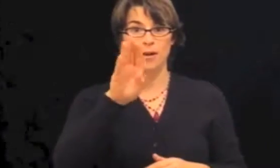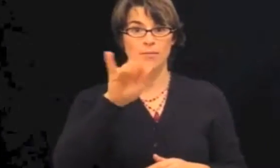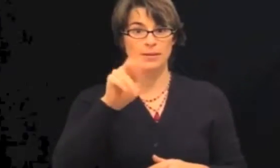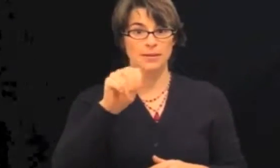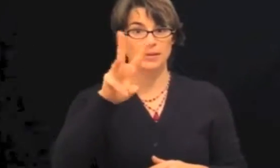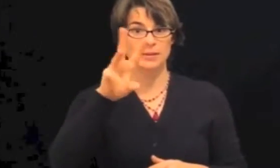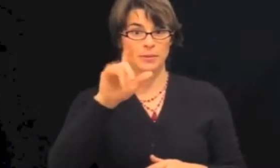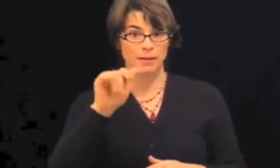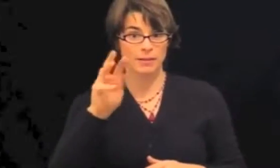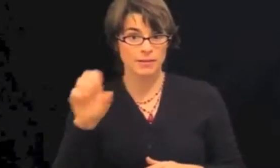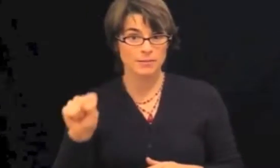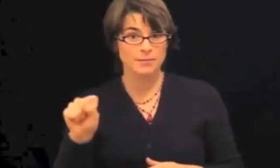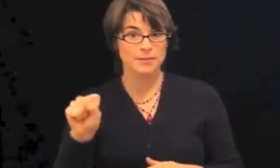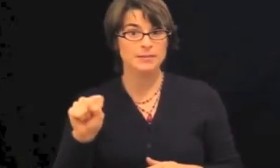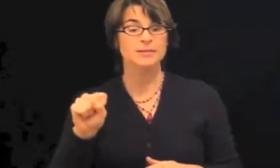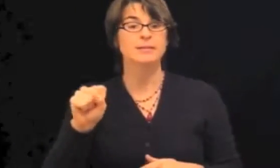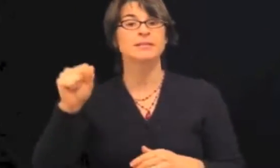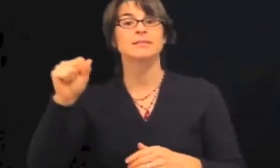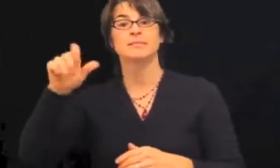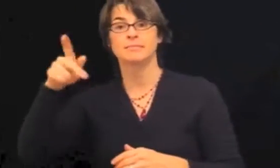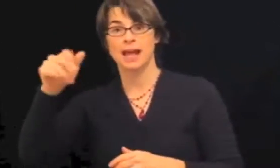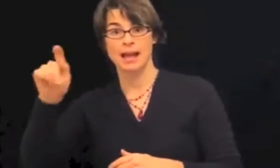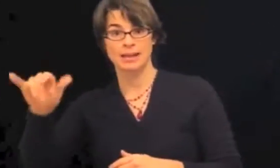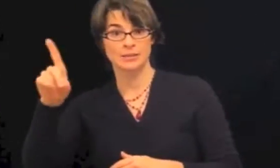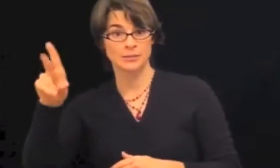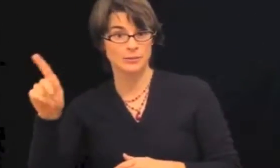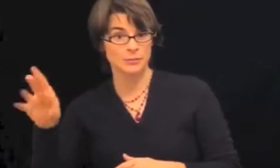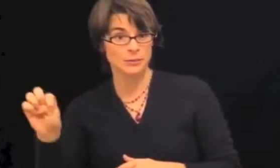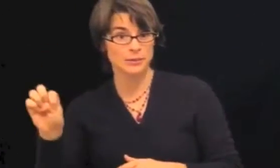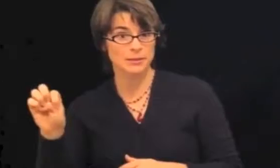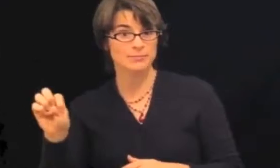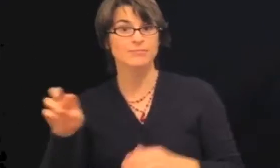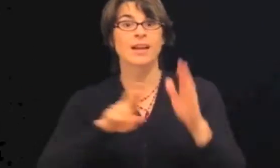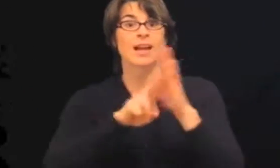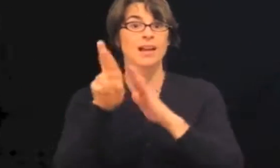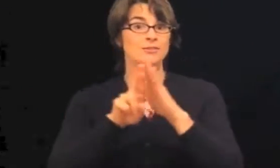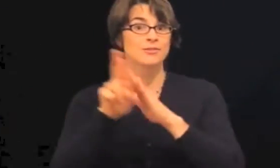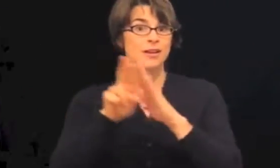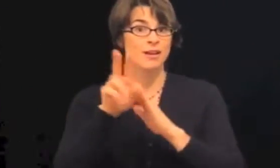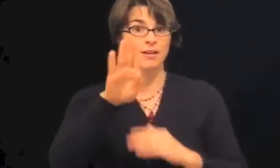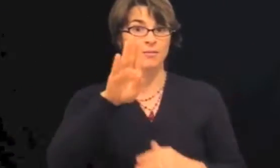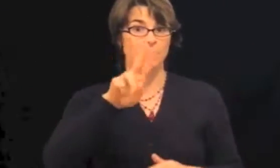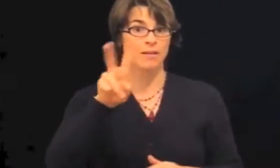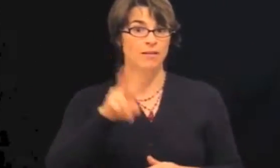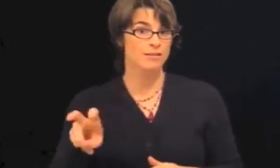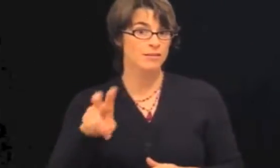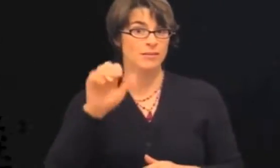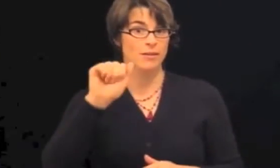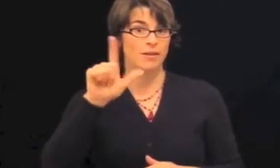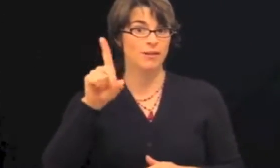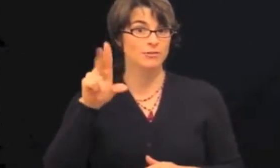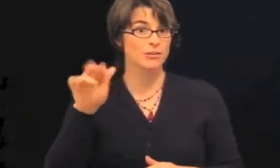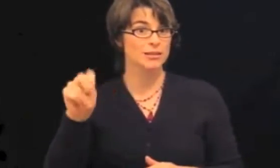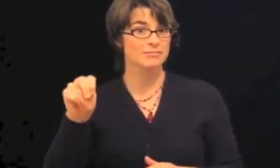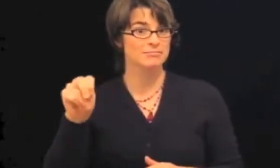For example, some famous people had bipolar disorder. President Roosevelt, astronaut